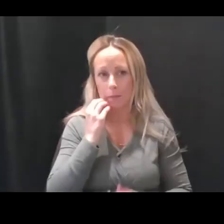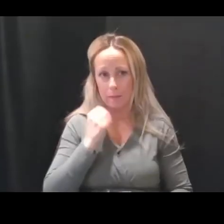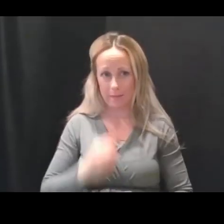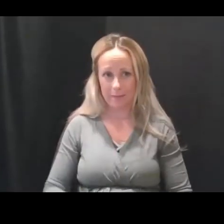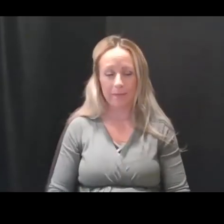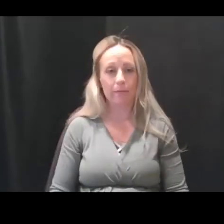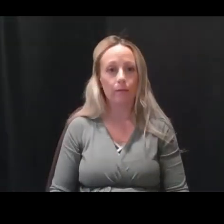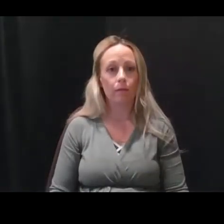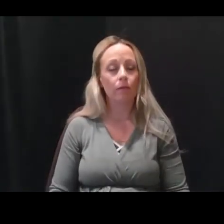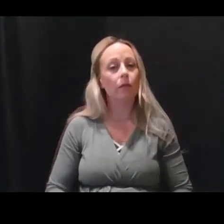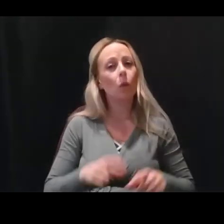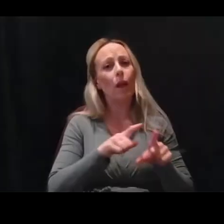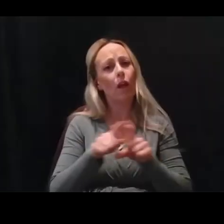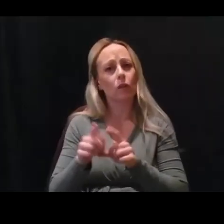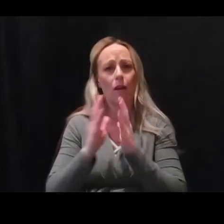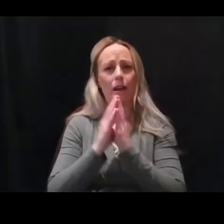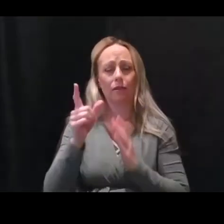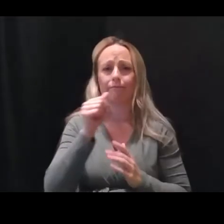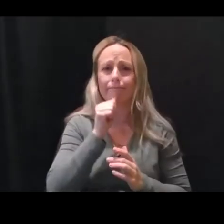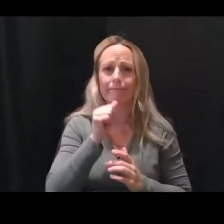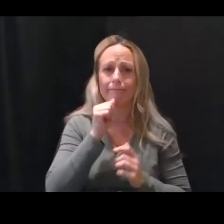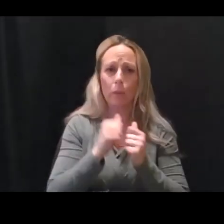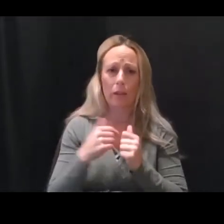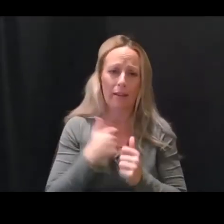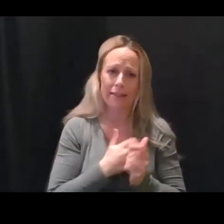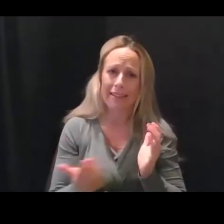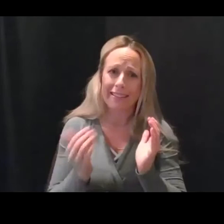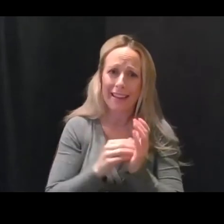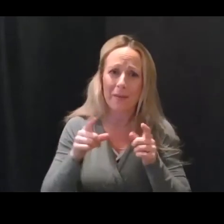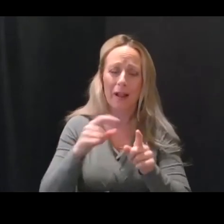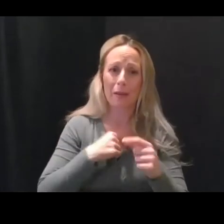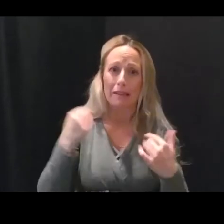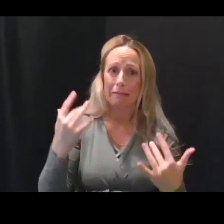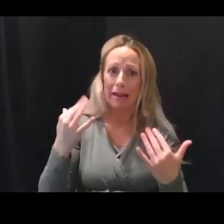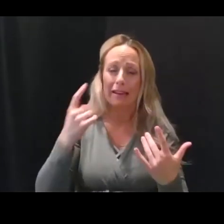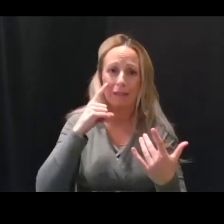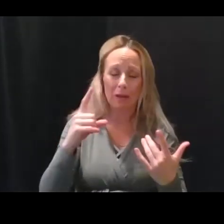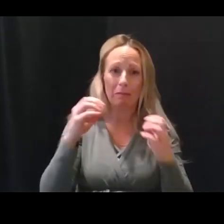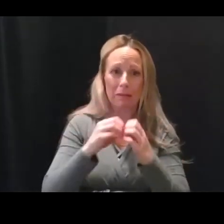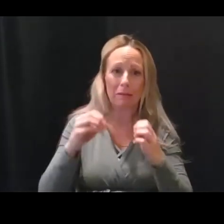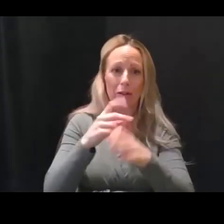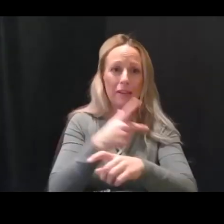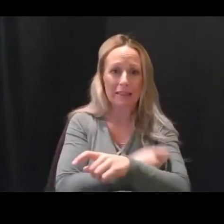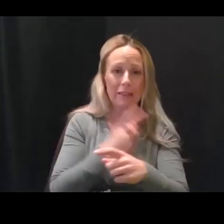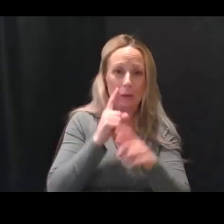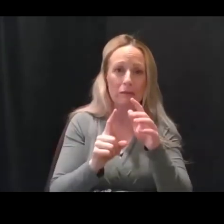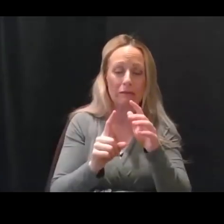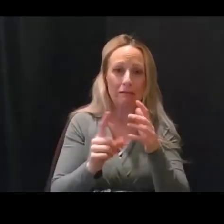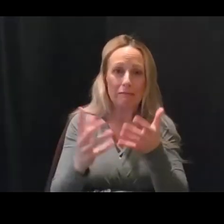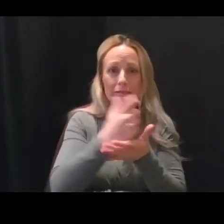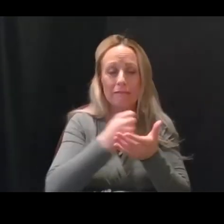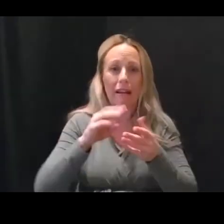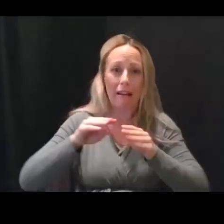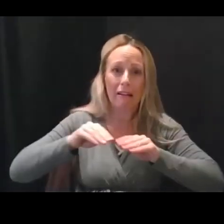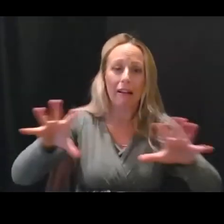We also ask that you be patient with us again as we wait for this to roll out and new guidance to be shared. We know it's difficult